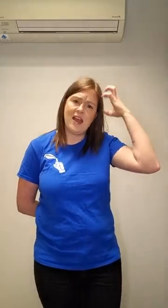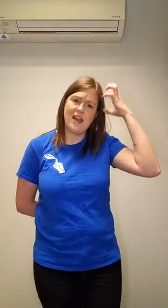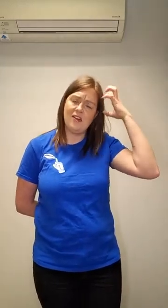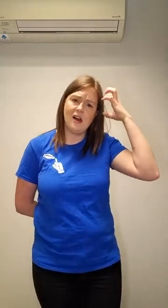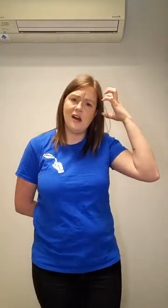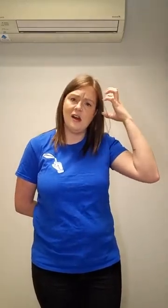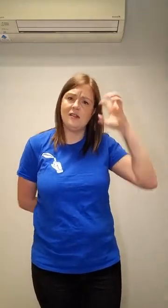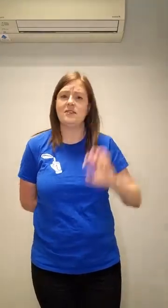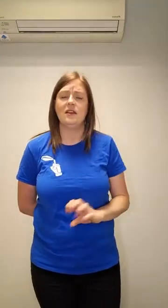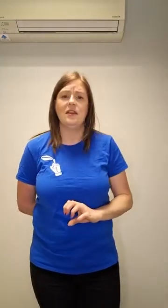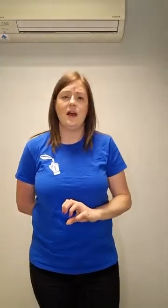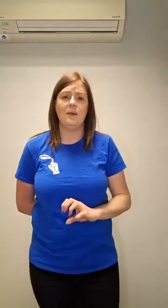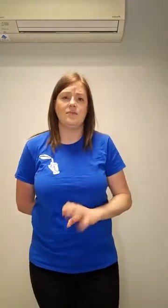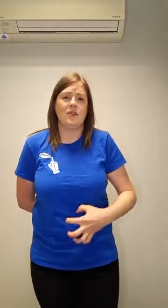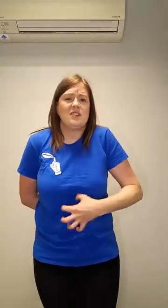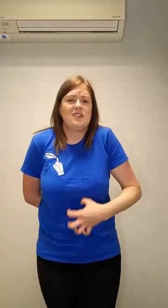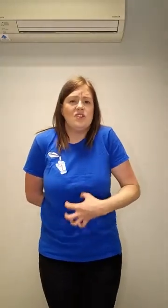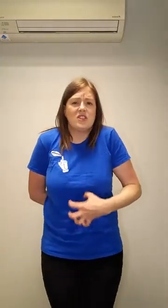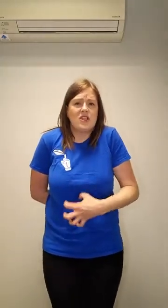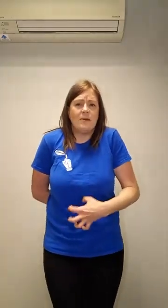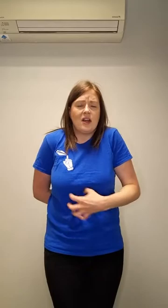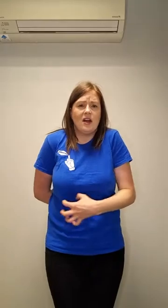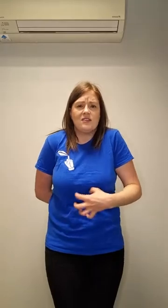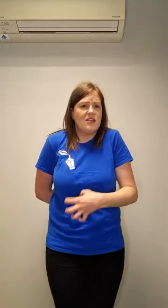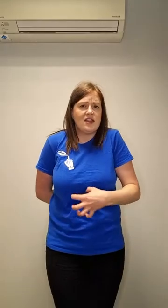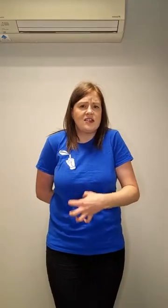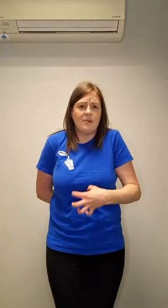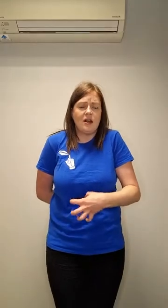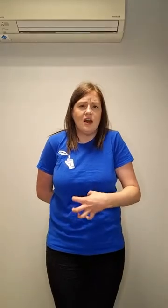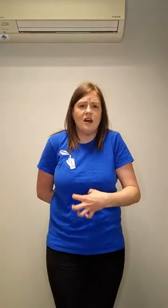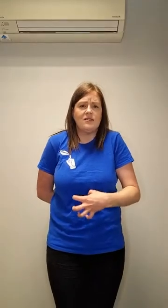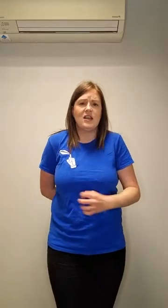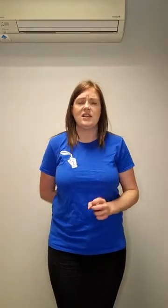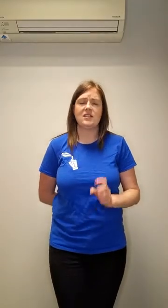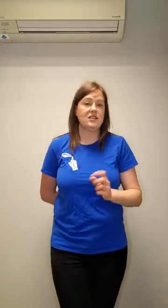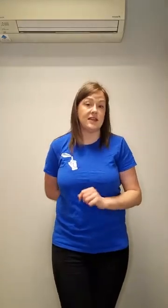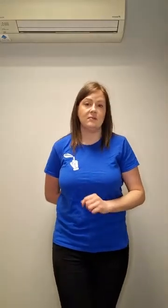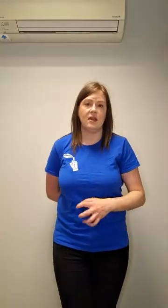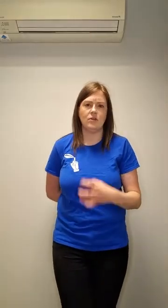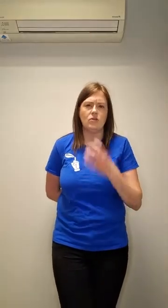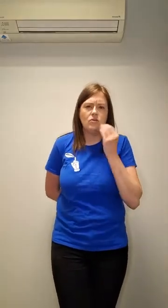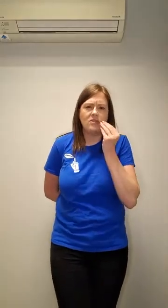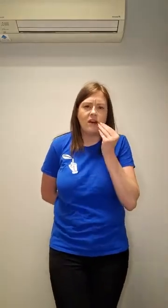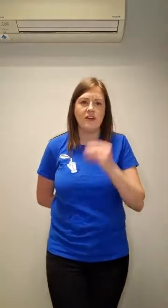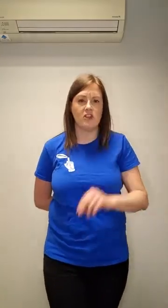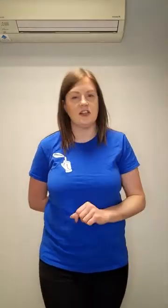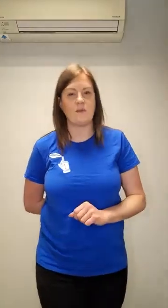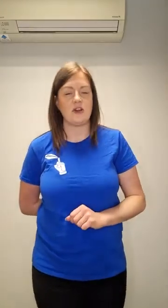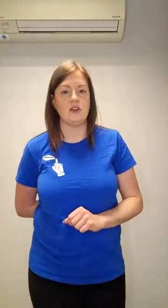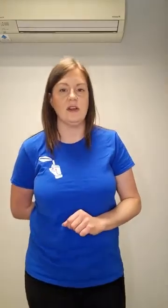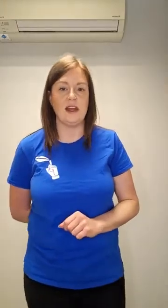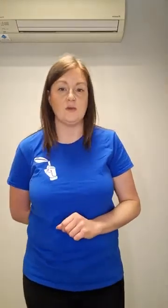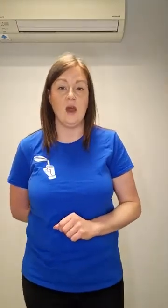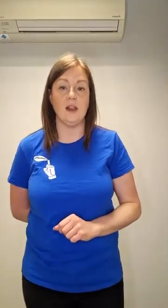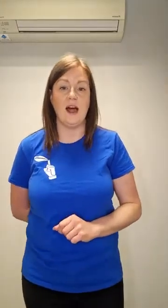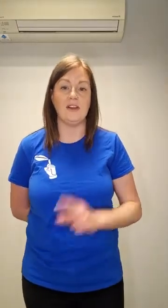head hurts, your stomach hurts, their stomach hurts. It's the same thing, but use that facial expression as well as